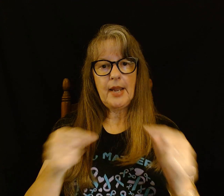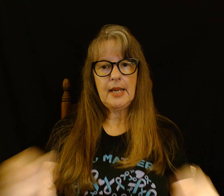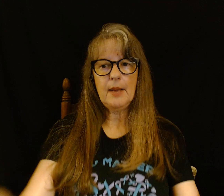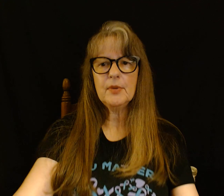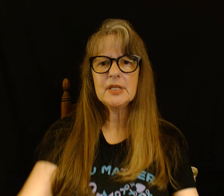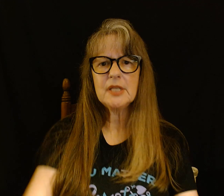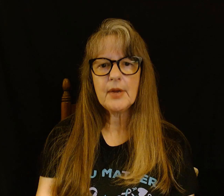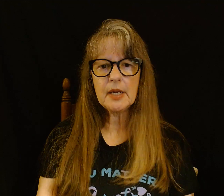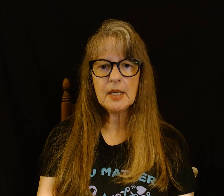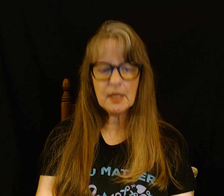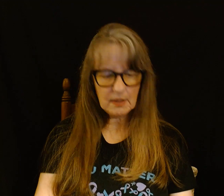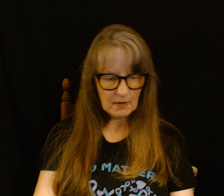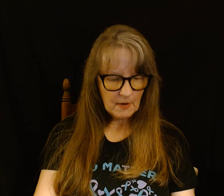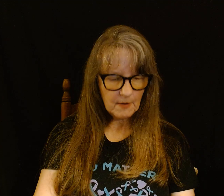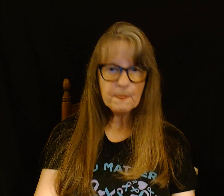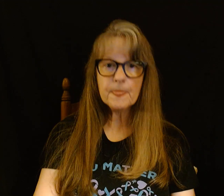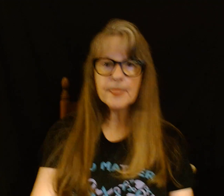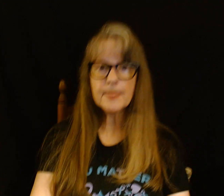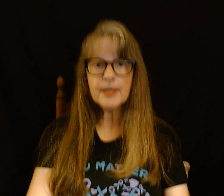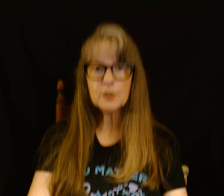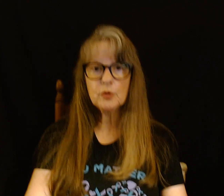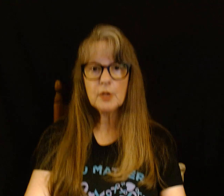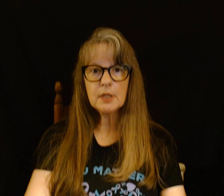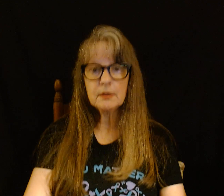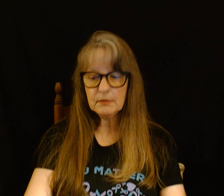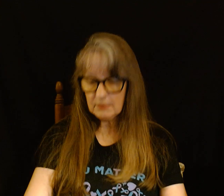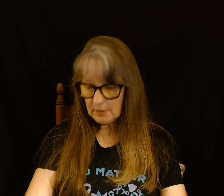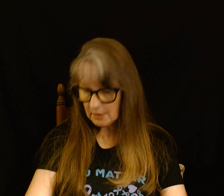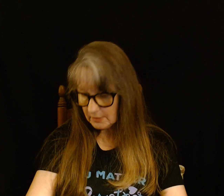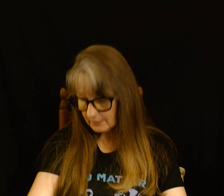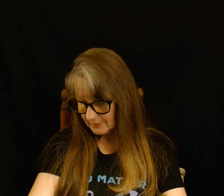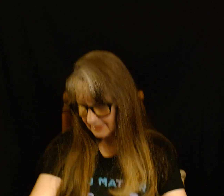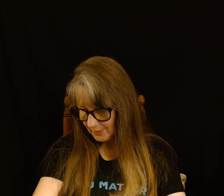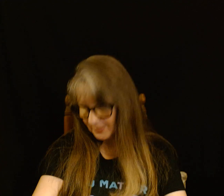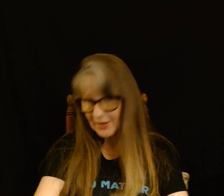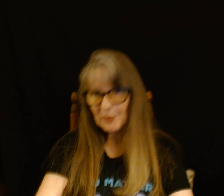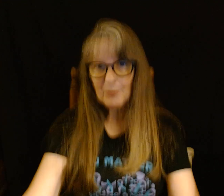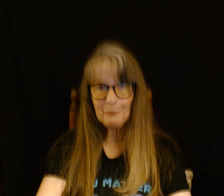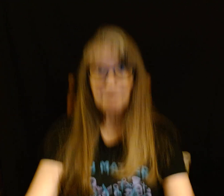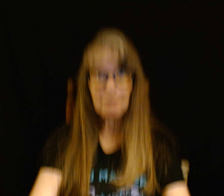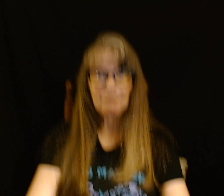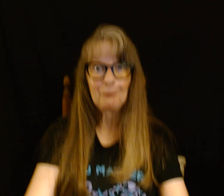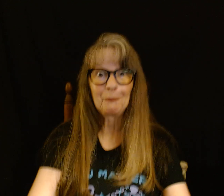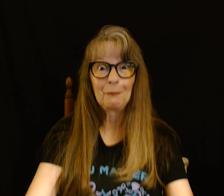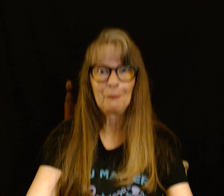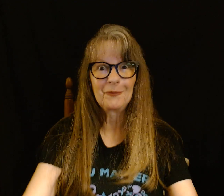I'm going to see if I can get, so you can, here we go.